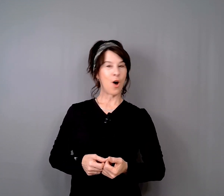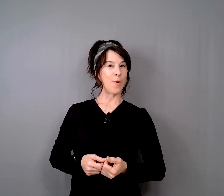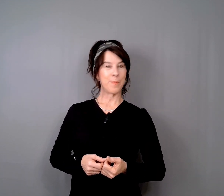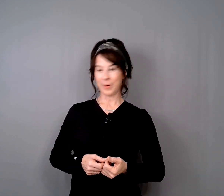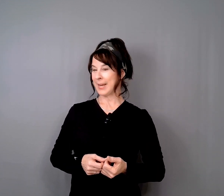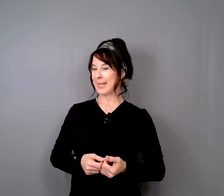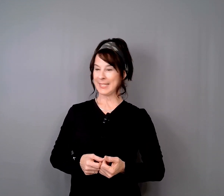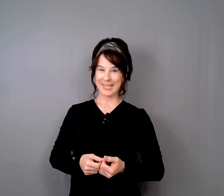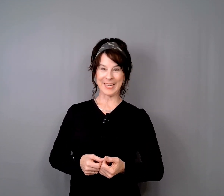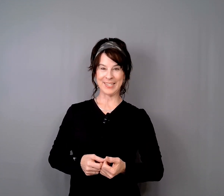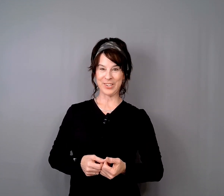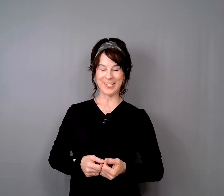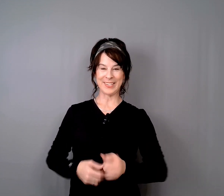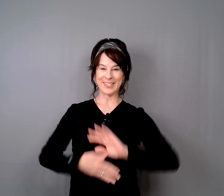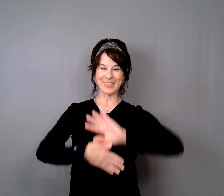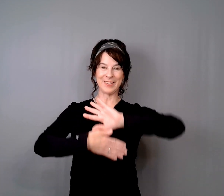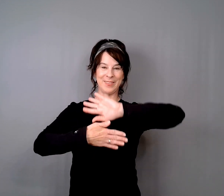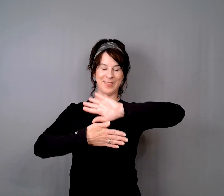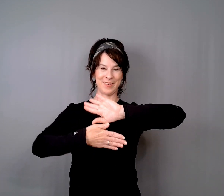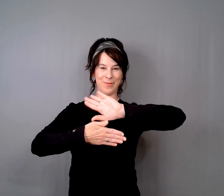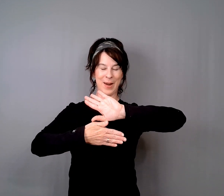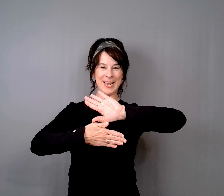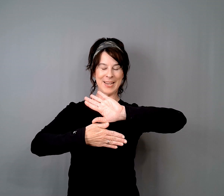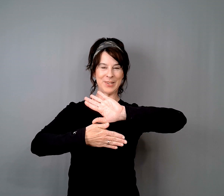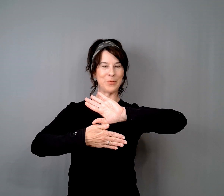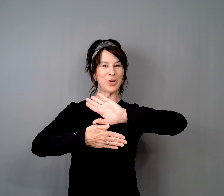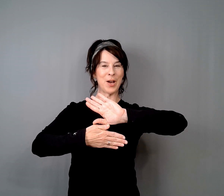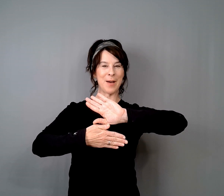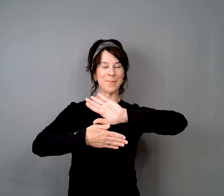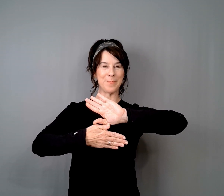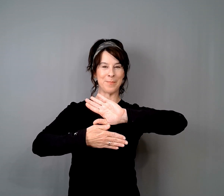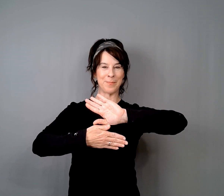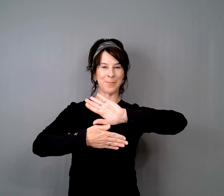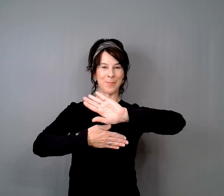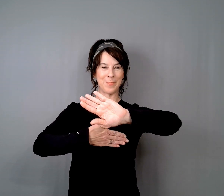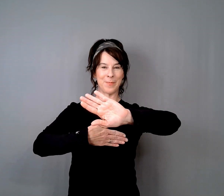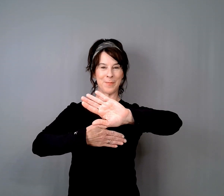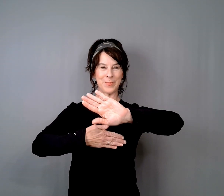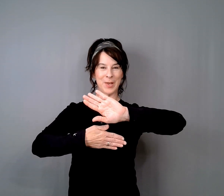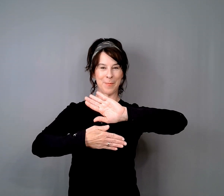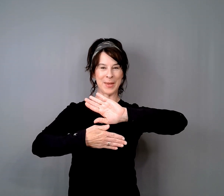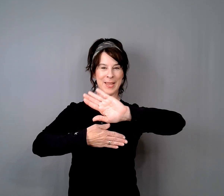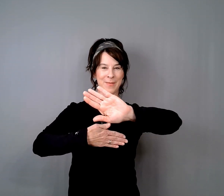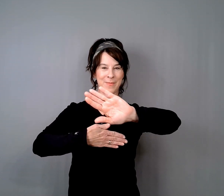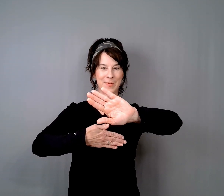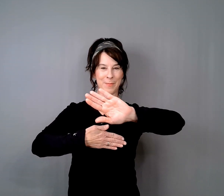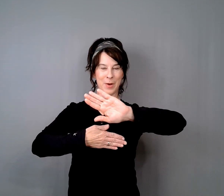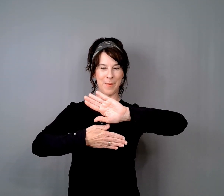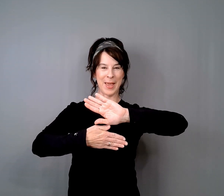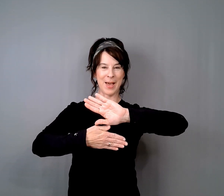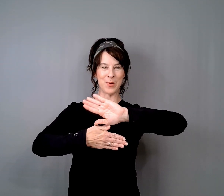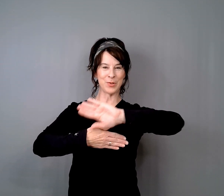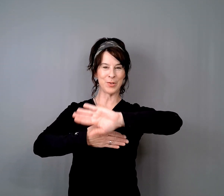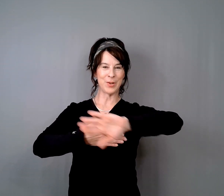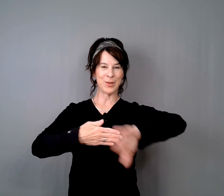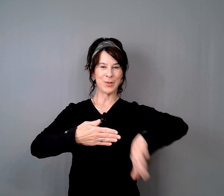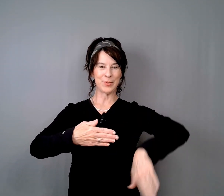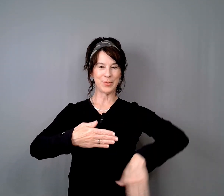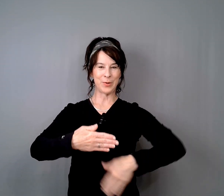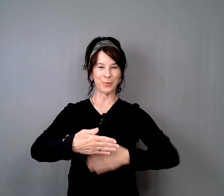All praise King Jesus. Right hand on top, top hand palm out, scoop